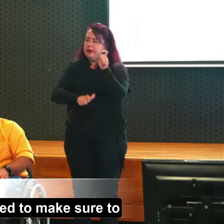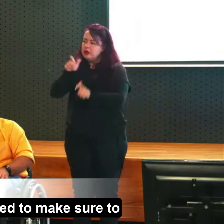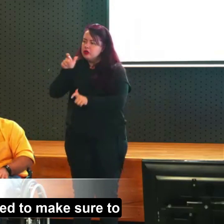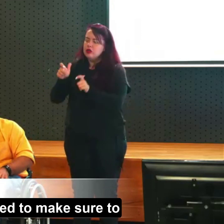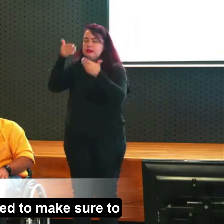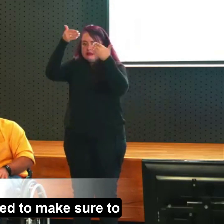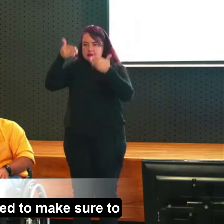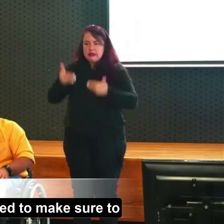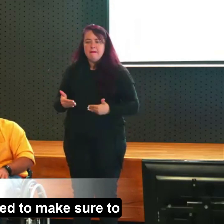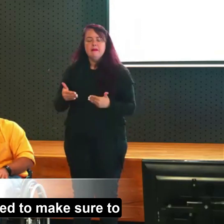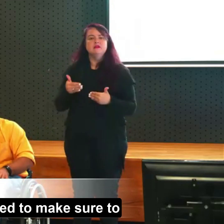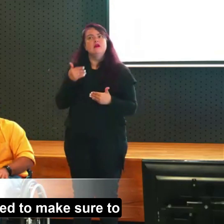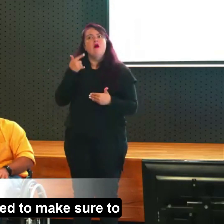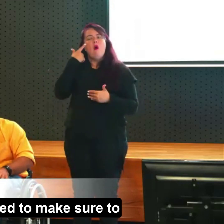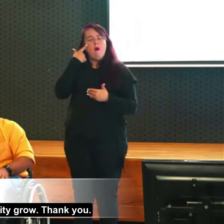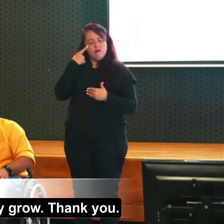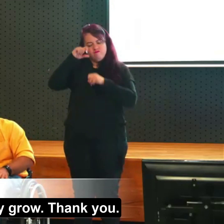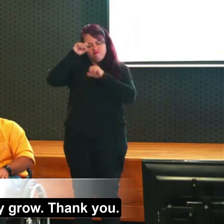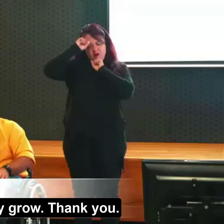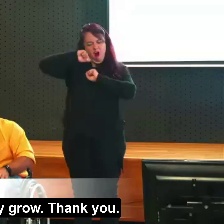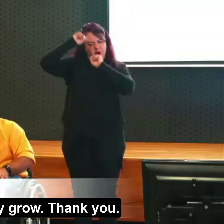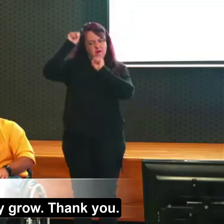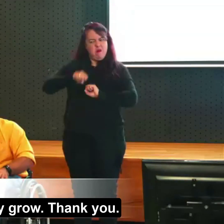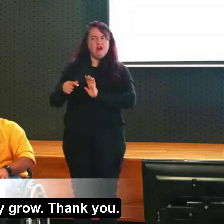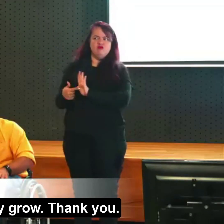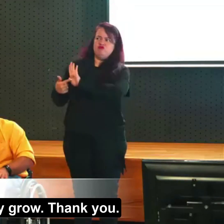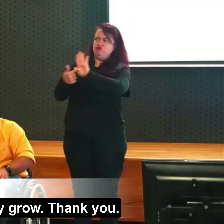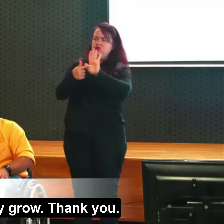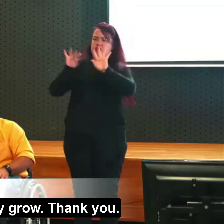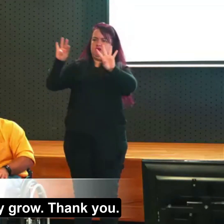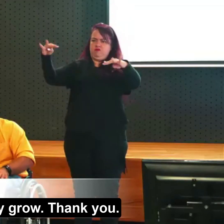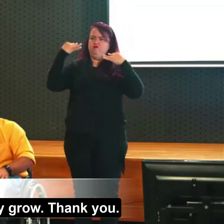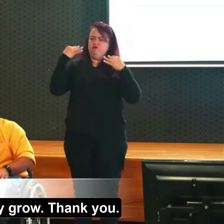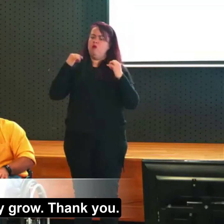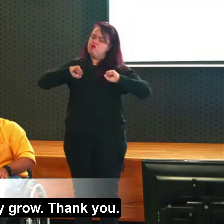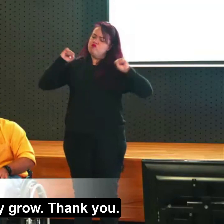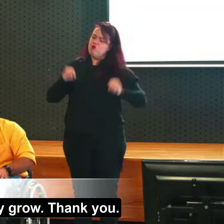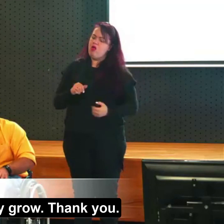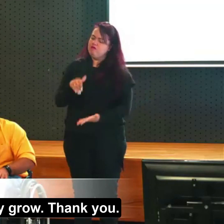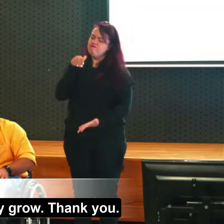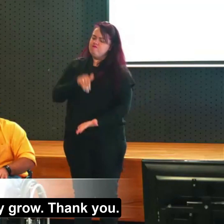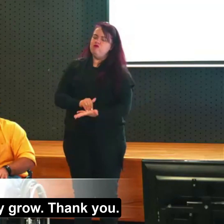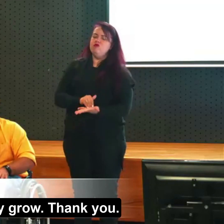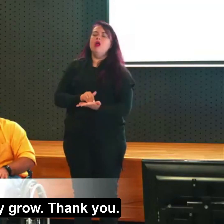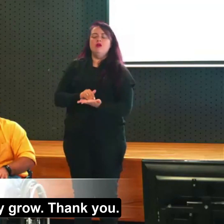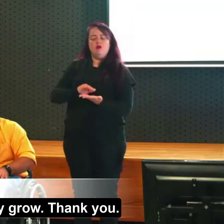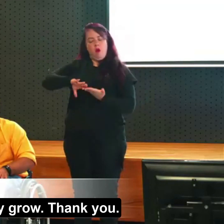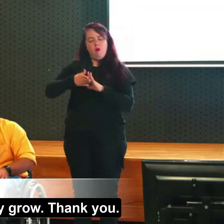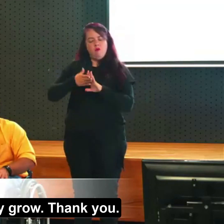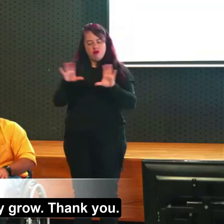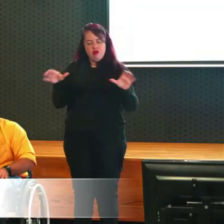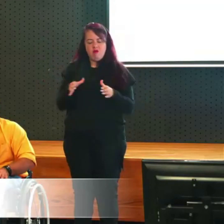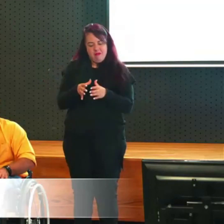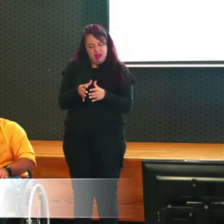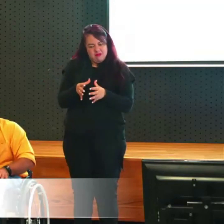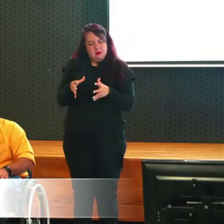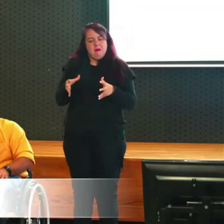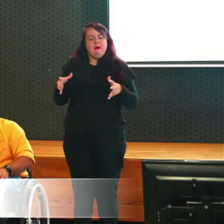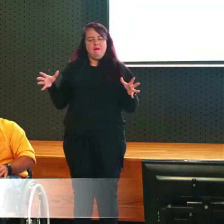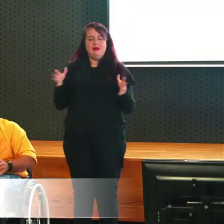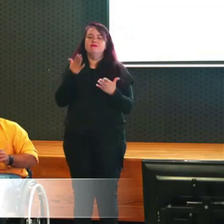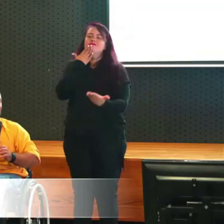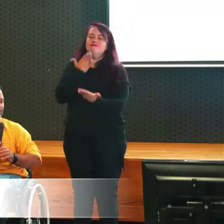and we need to make sure to that vindicate our we possibilities and our make this abilities, and to make the community grow. community grow. Thank Thank you you. very